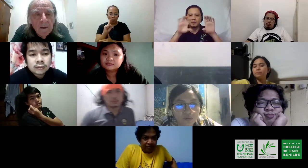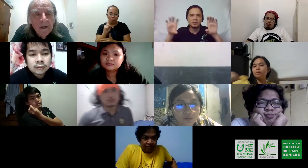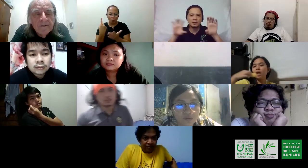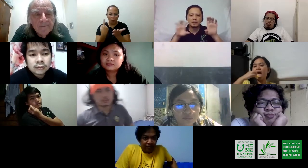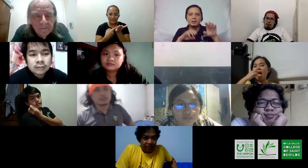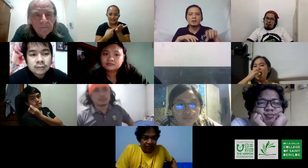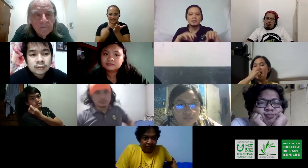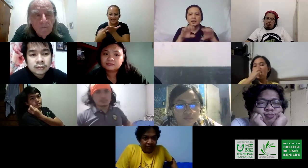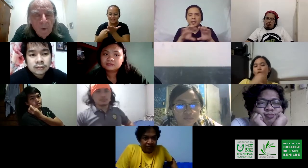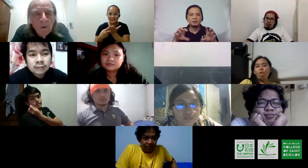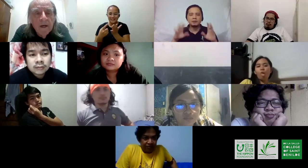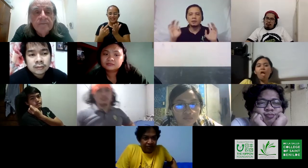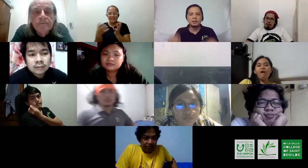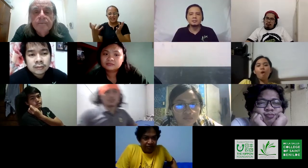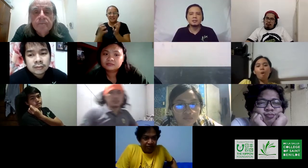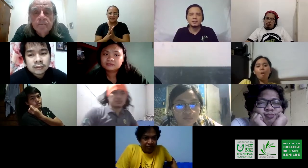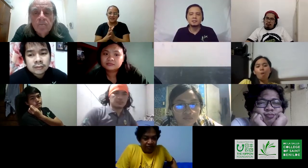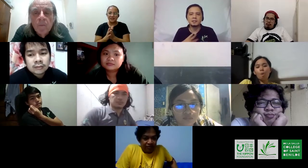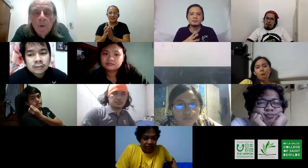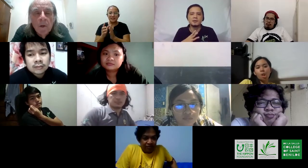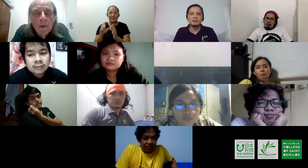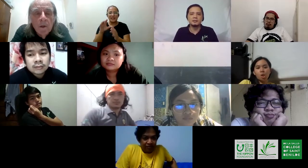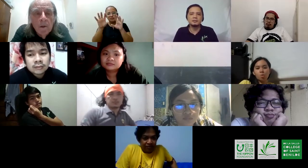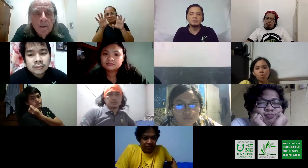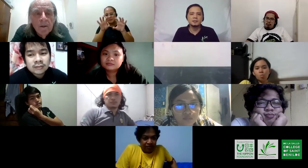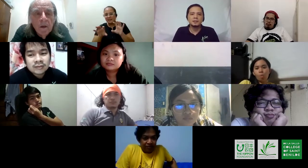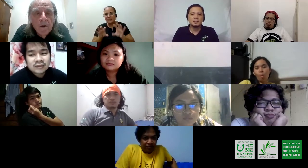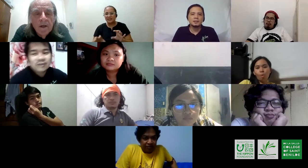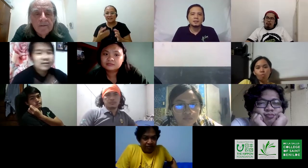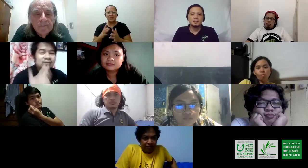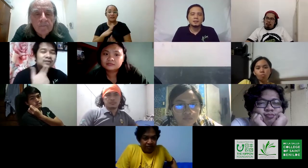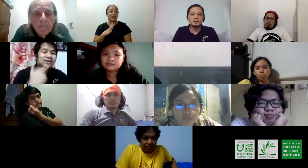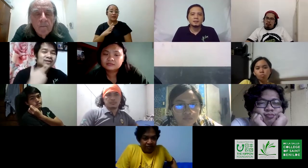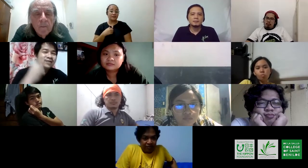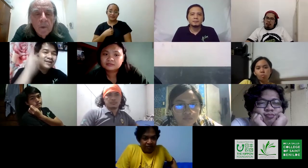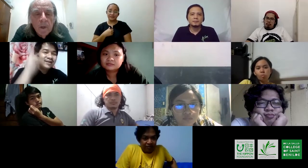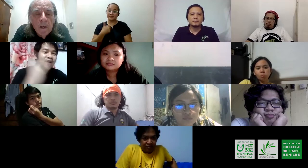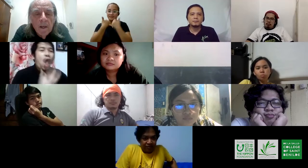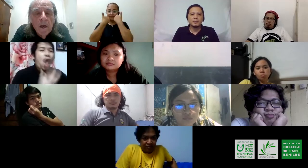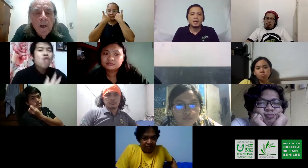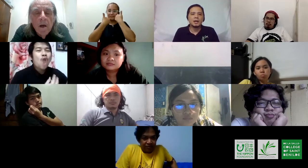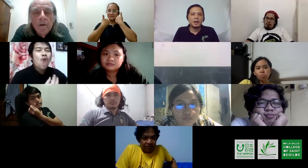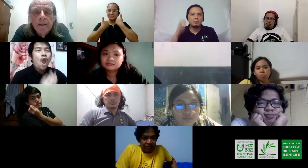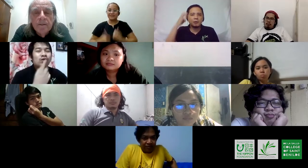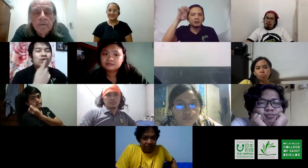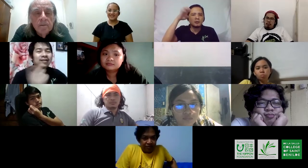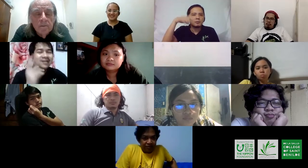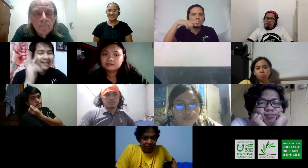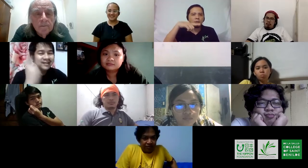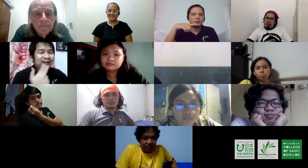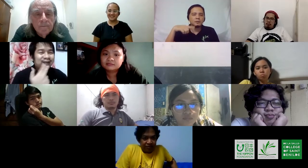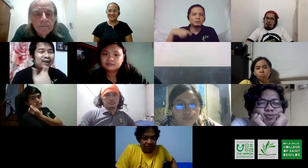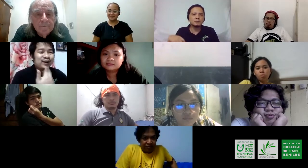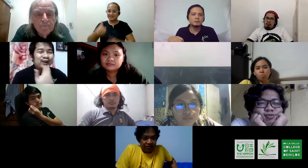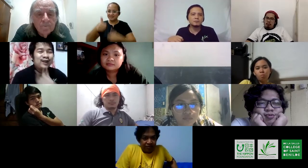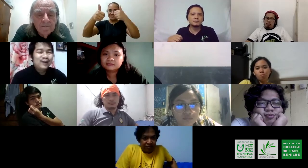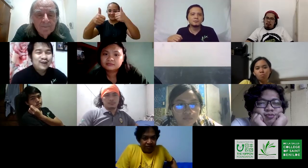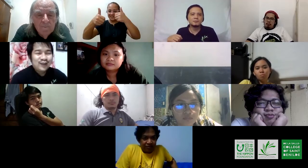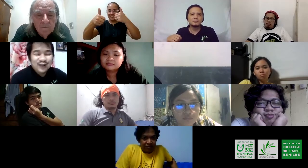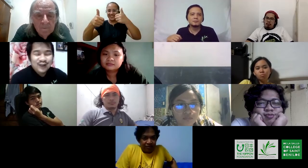of the Okay. layout Okay. and all that stuff. That's fine. Okay. Ember, Okay. what about you?